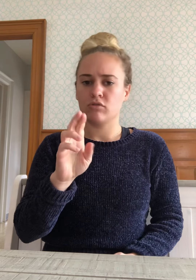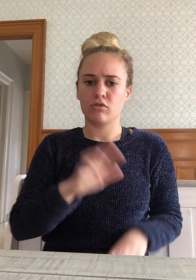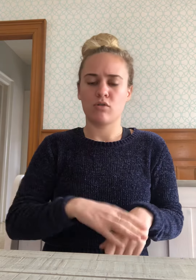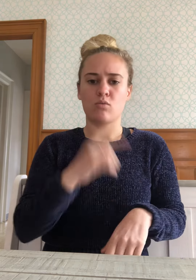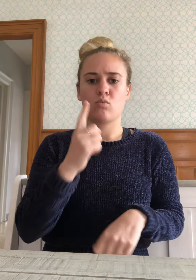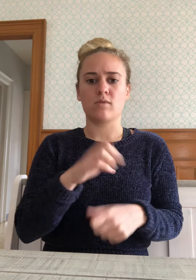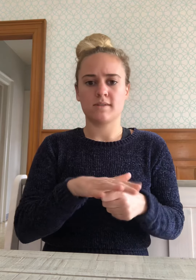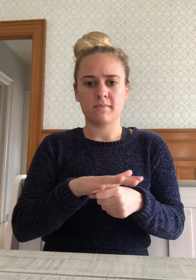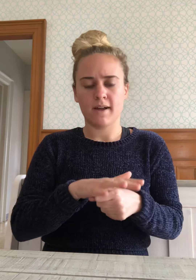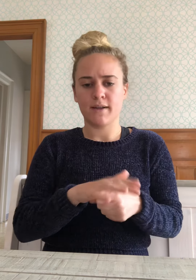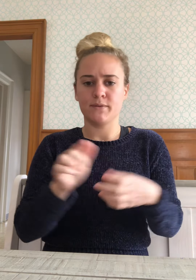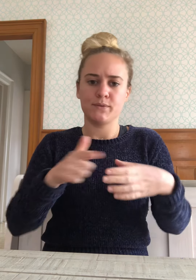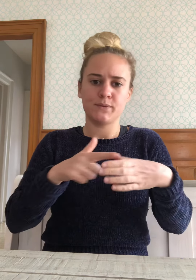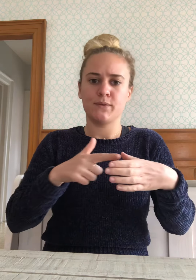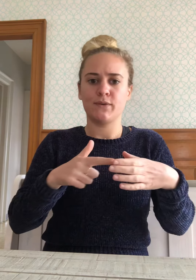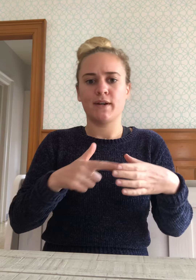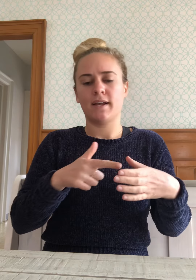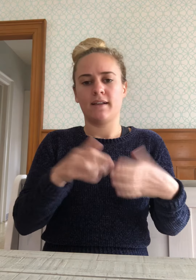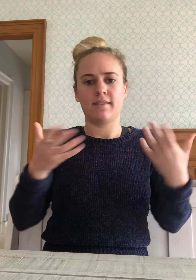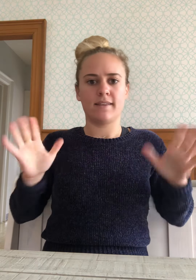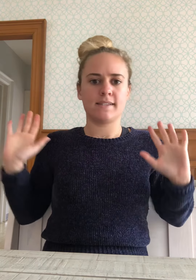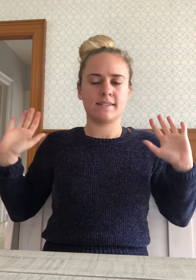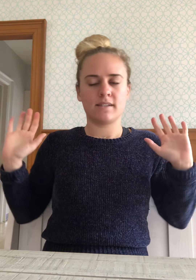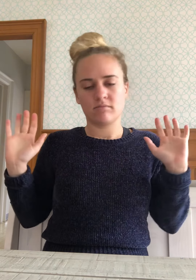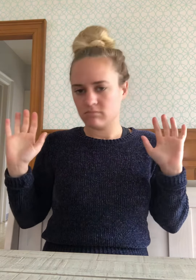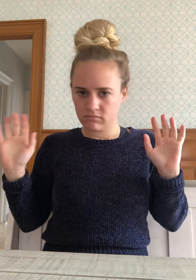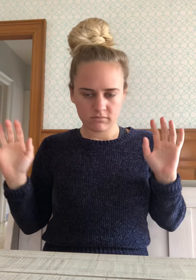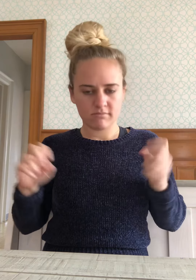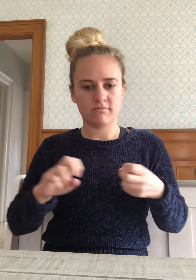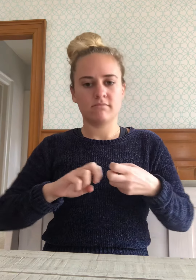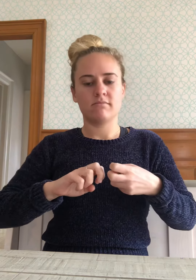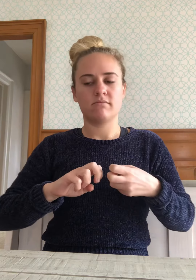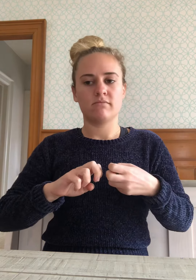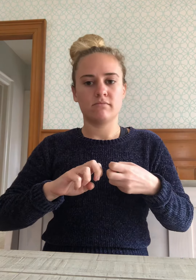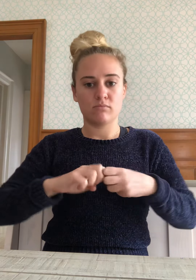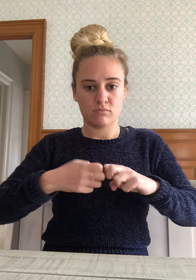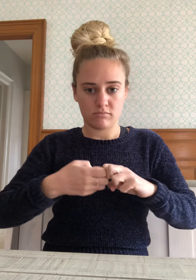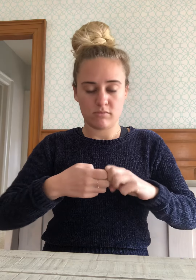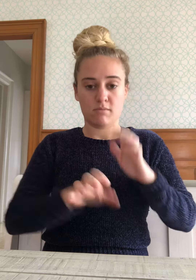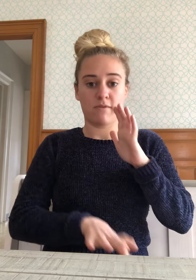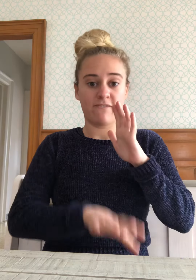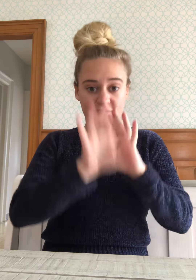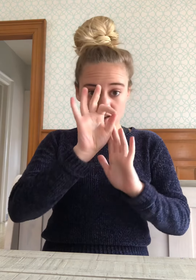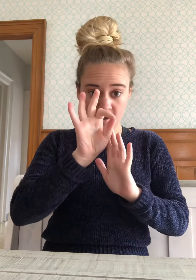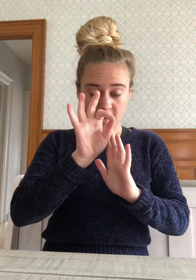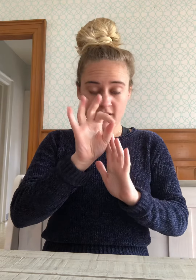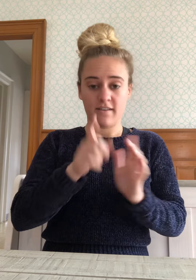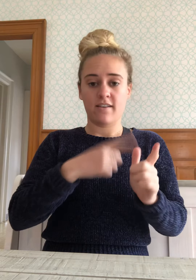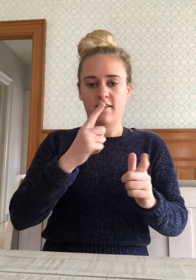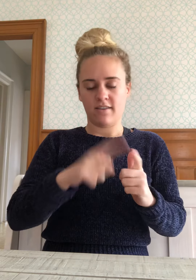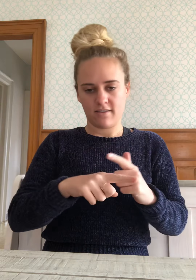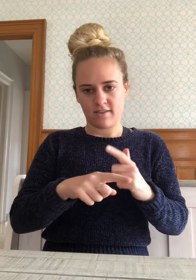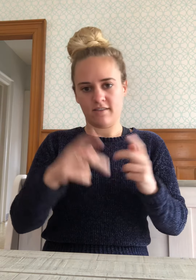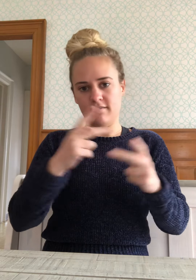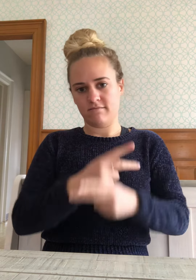I'll grind on the denture in that spot. Figure out what's going on before you do that. Refer if you can't identify the